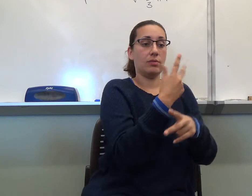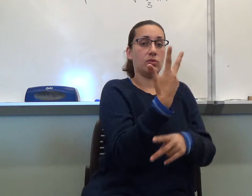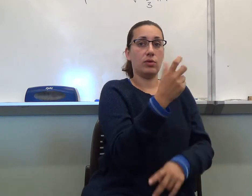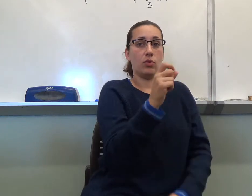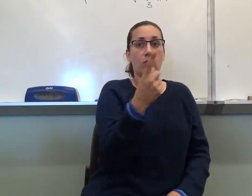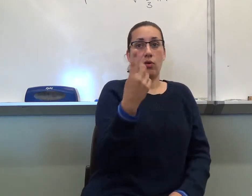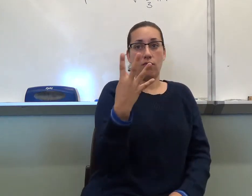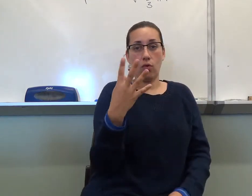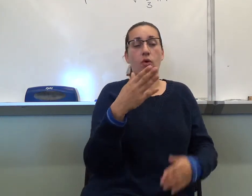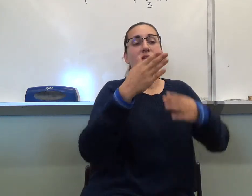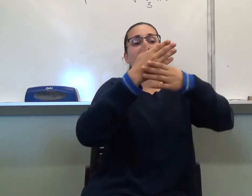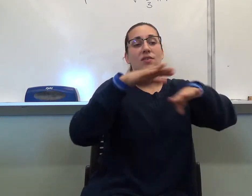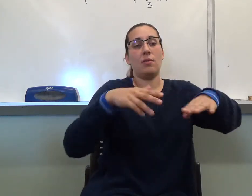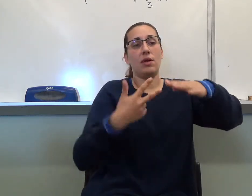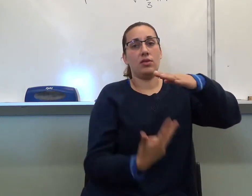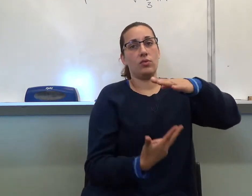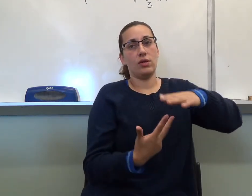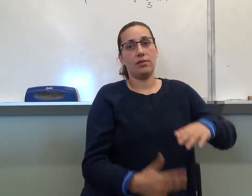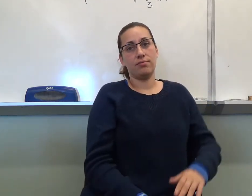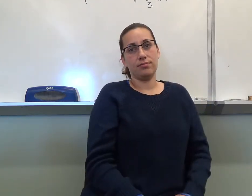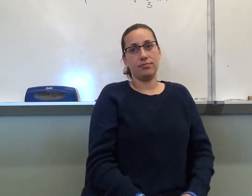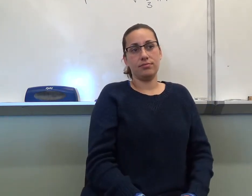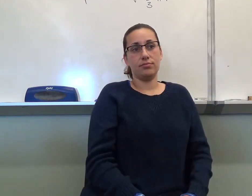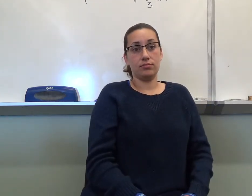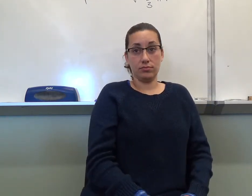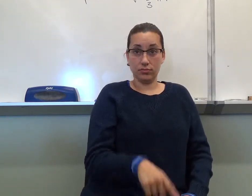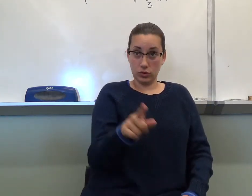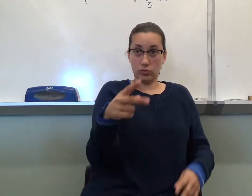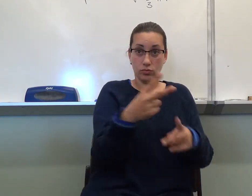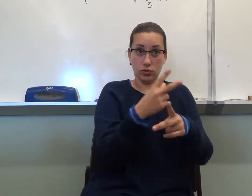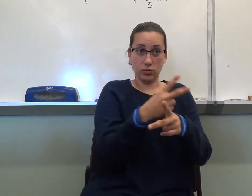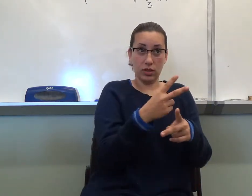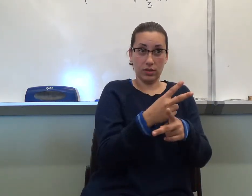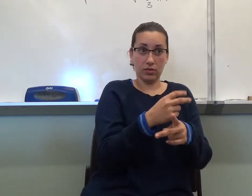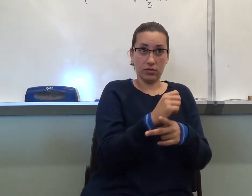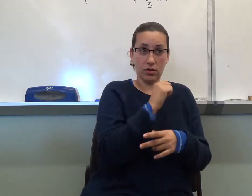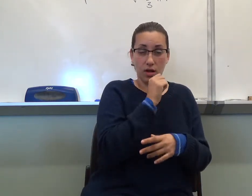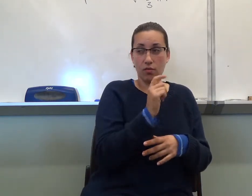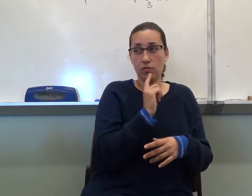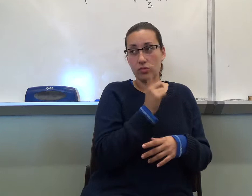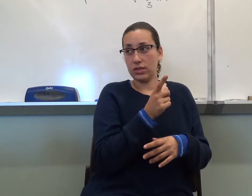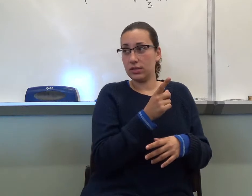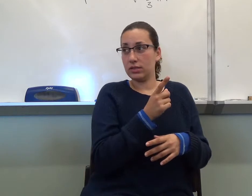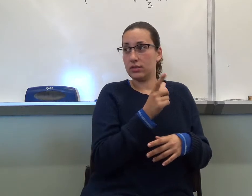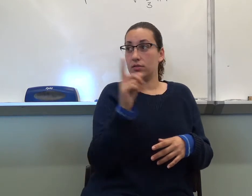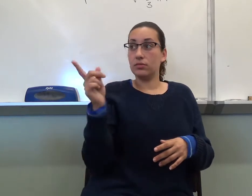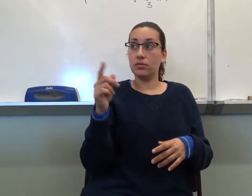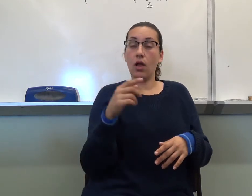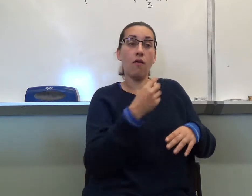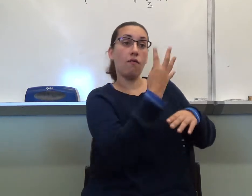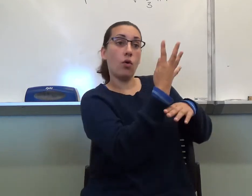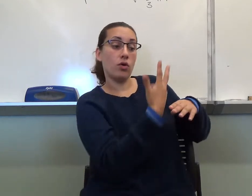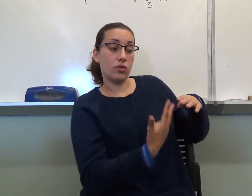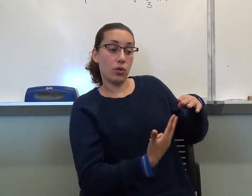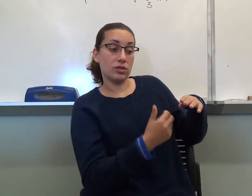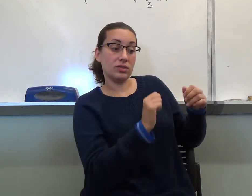As I say, in this particular case, because you're multiplying, you're not really taking a chance. Could you take the 4/3 and turn it to a decimal? You can do